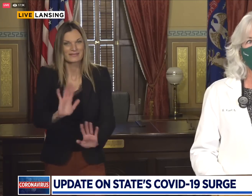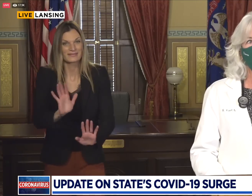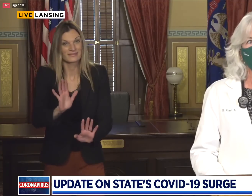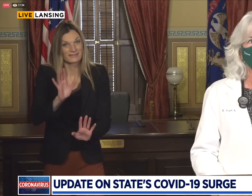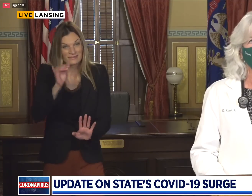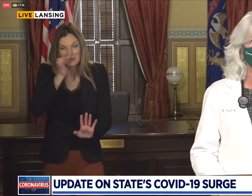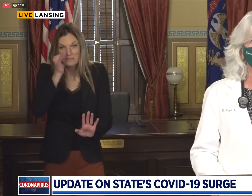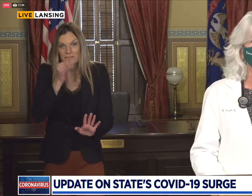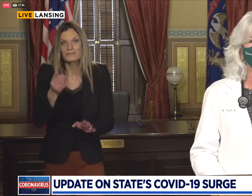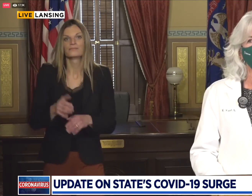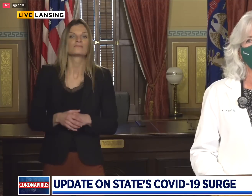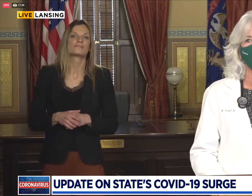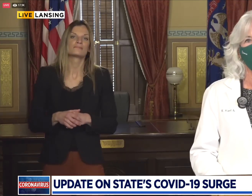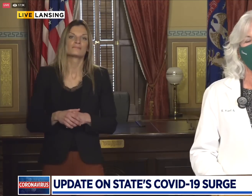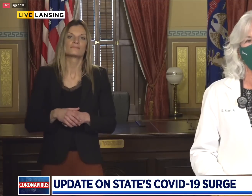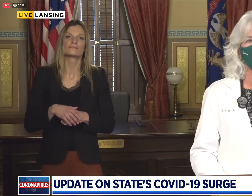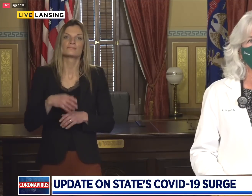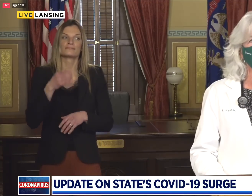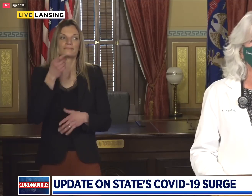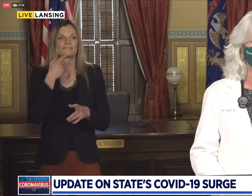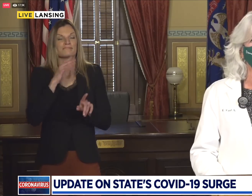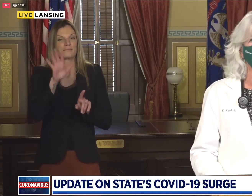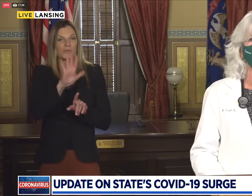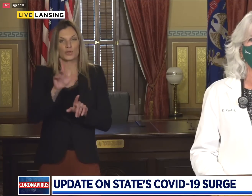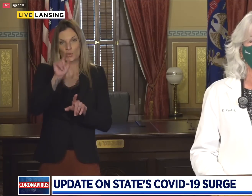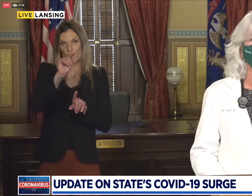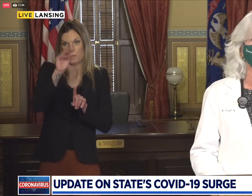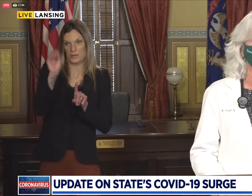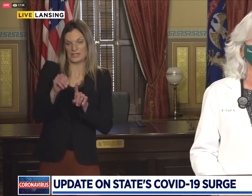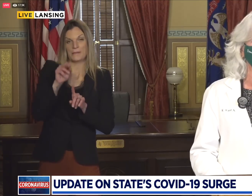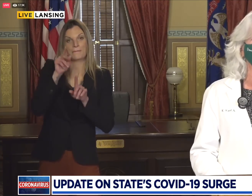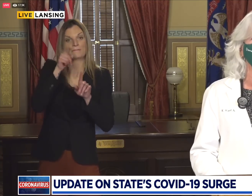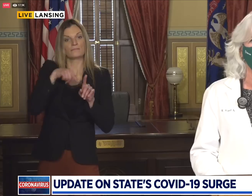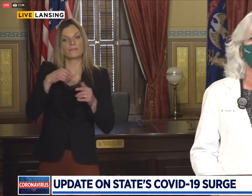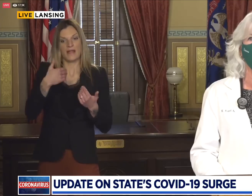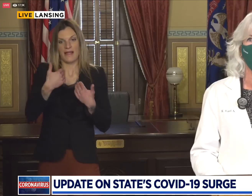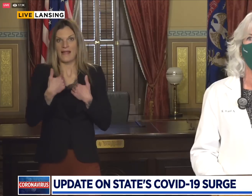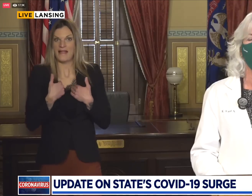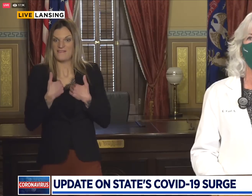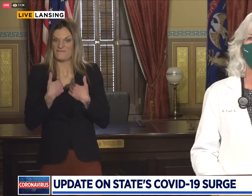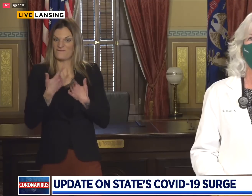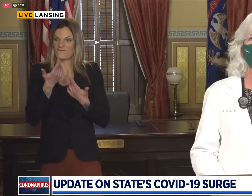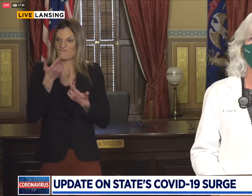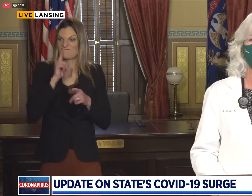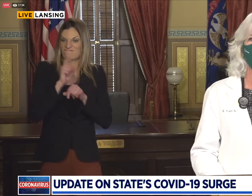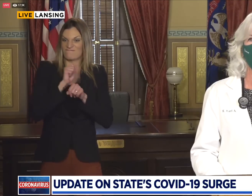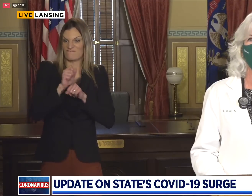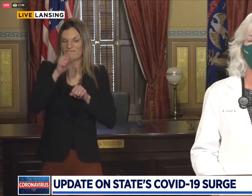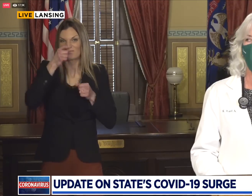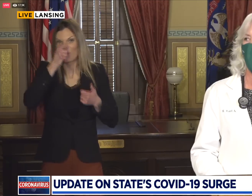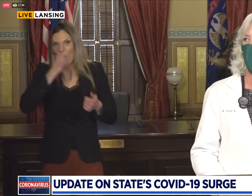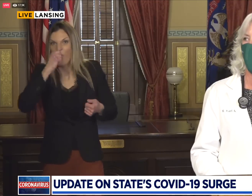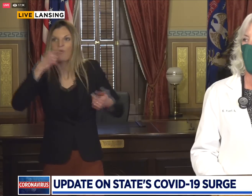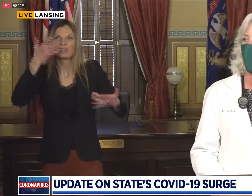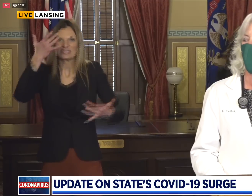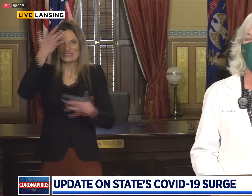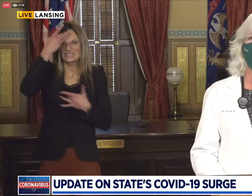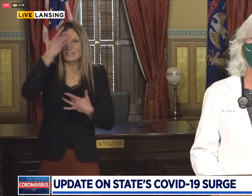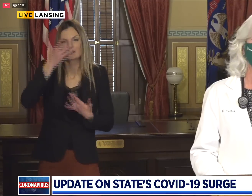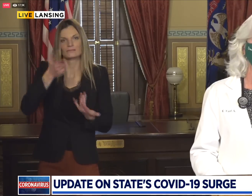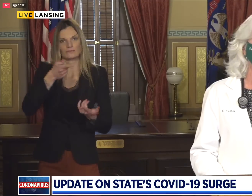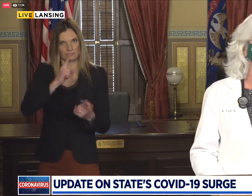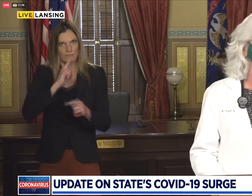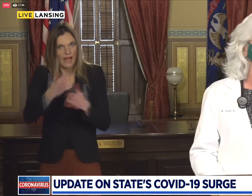of the people that have symptoms right now, 20% of them are testing positive for COVID. Not just a cold, but